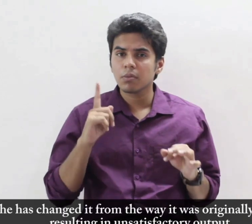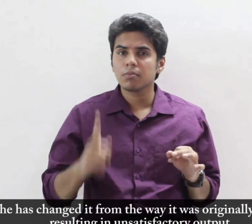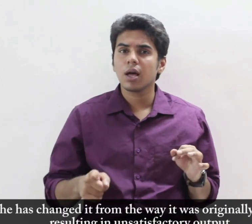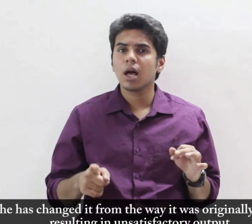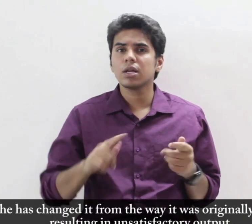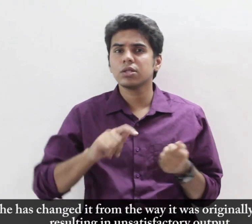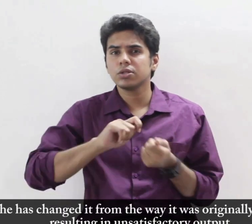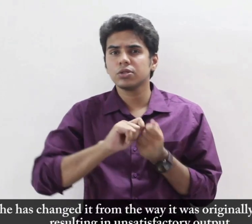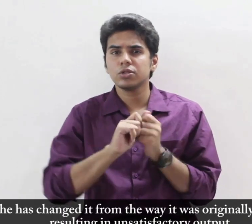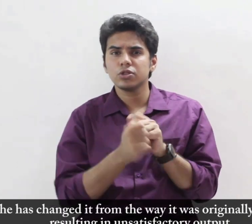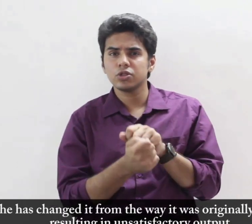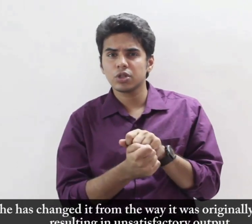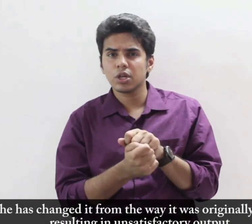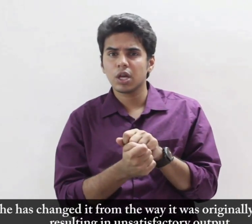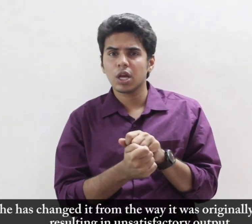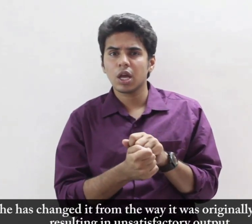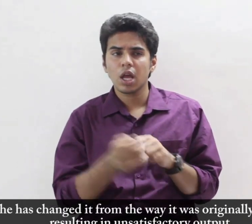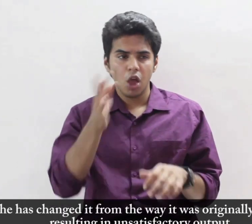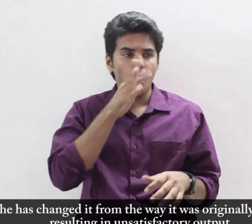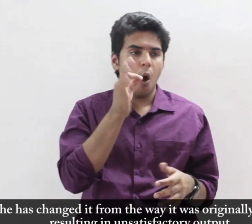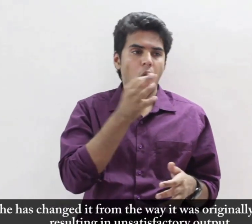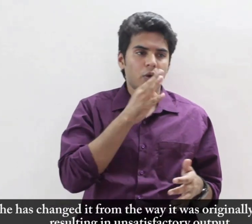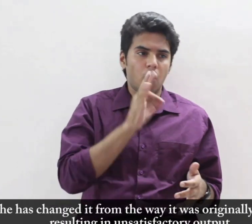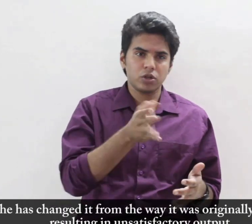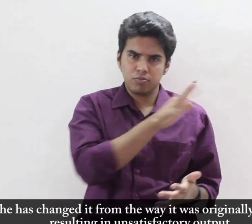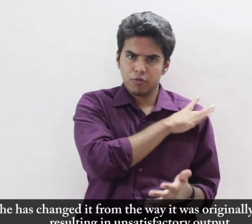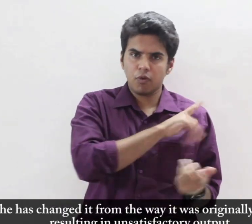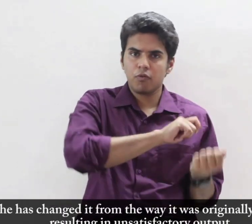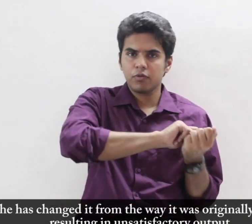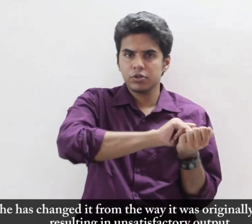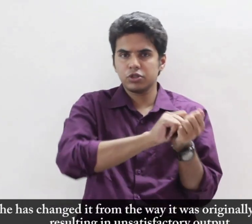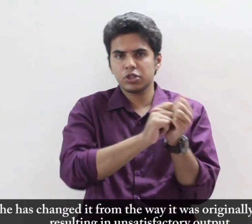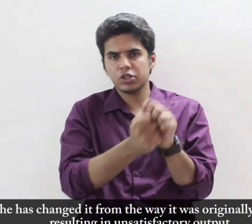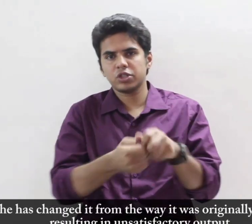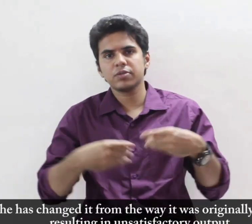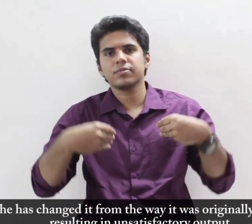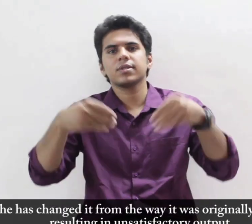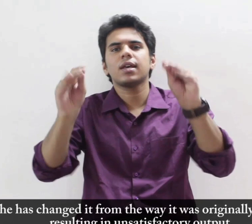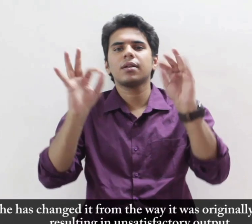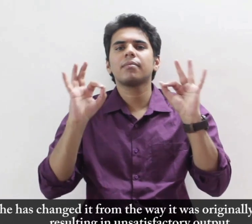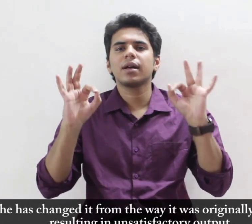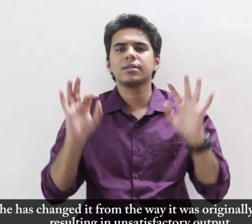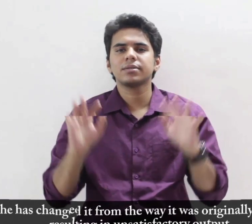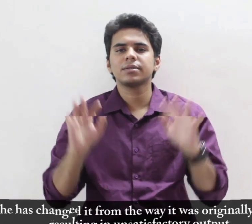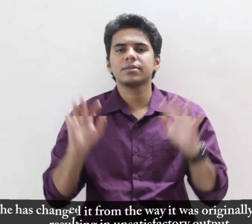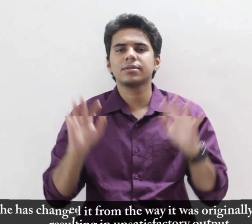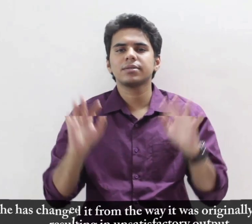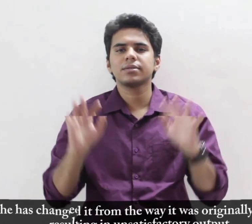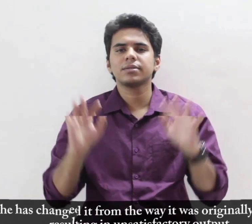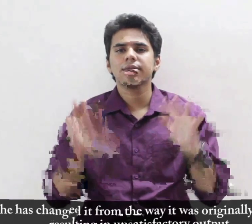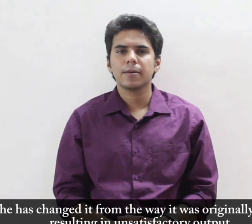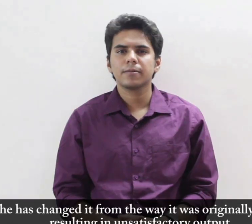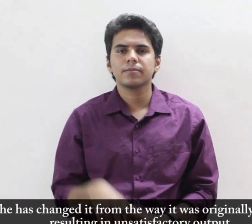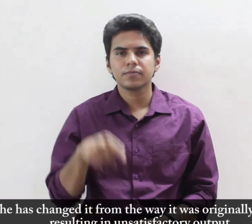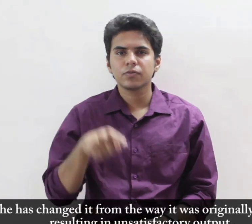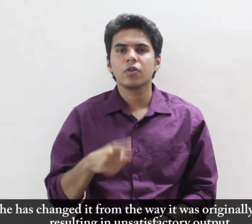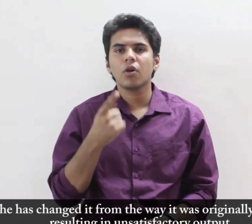he or she has changed it from the way it was originally specified, resulting in unsatisfactory